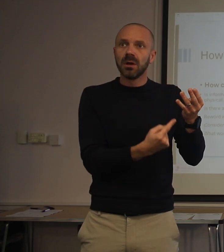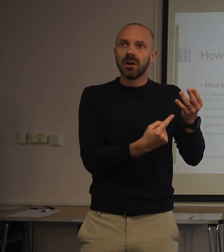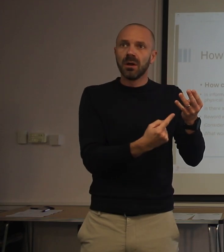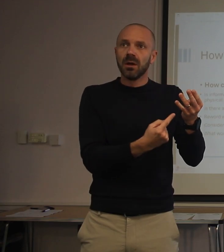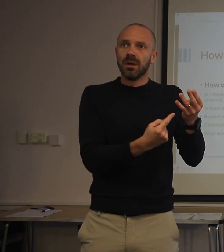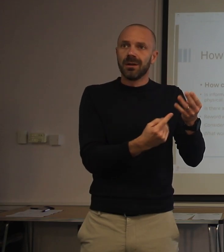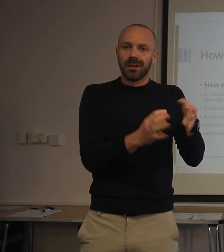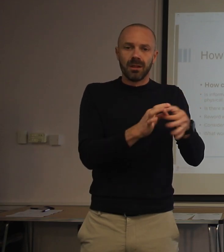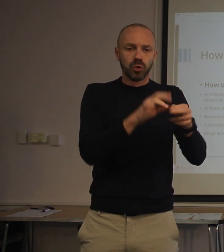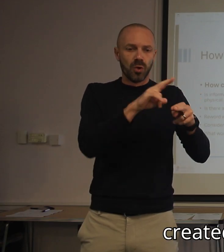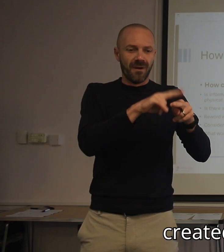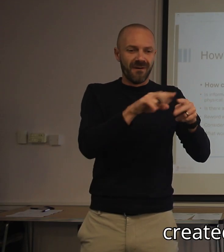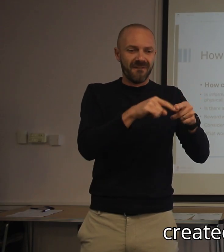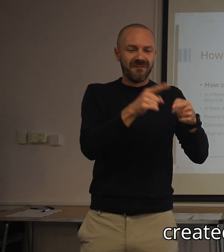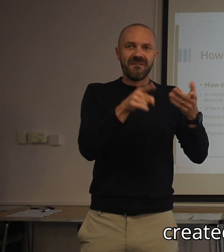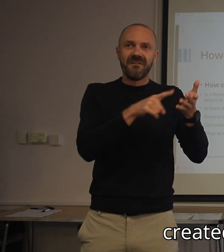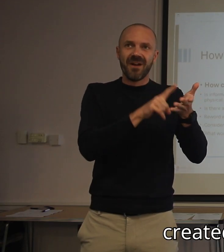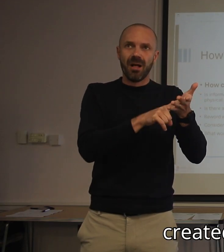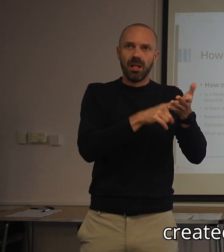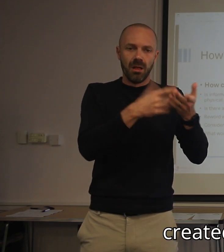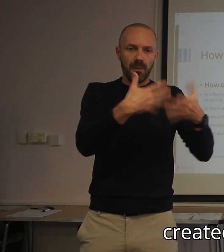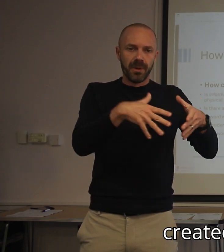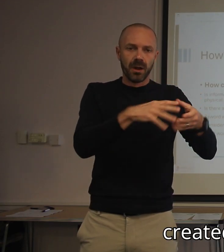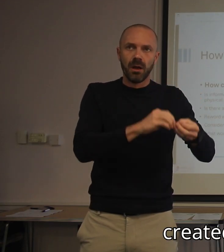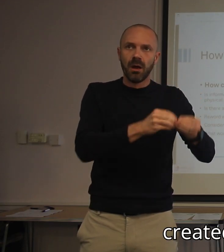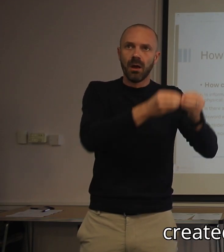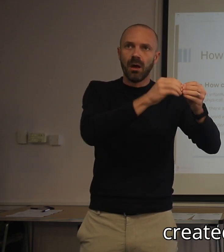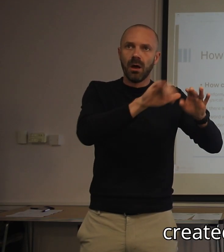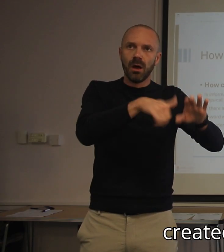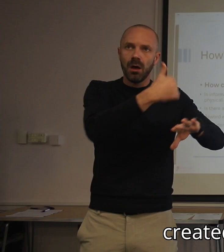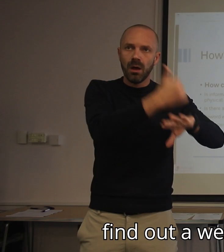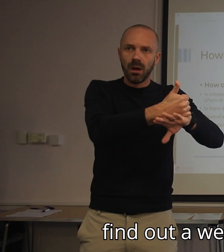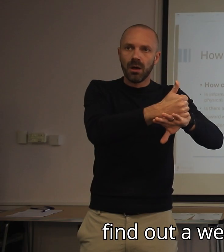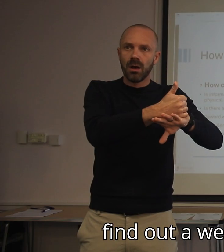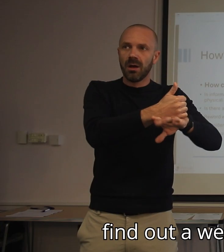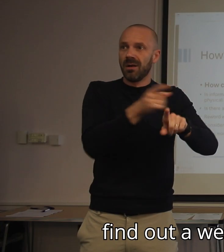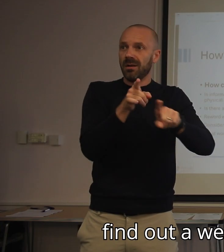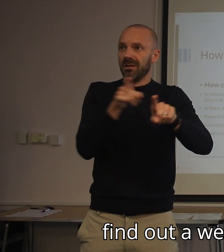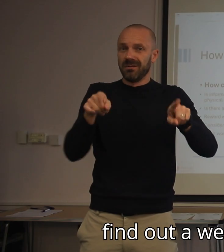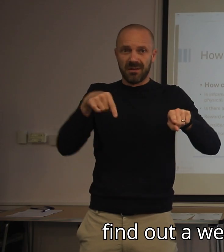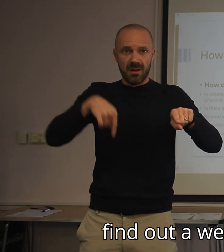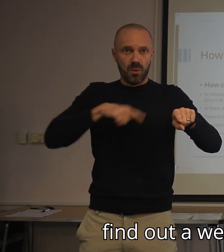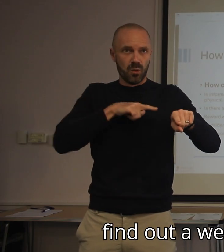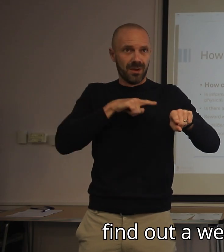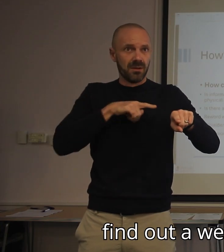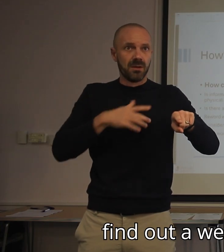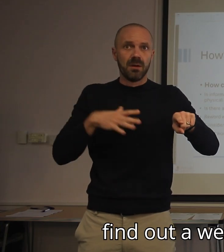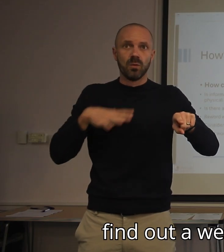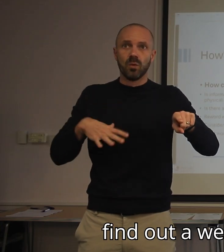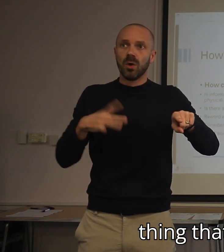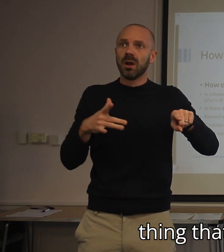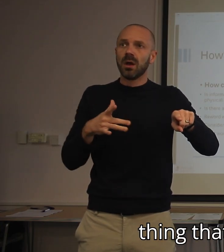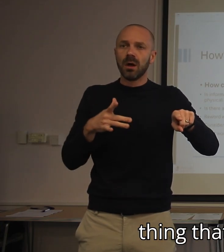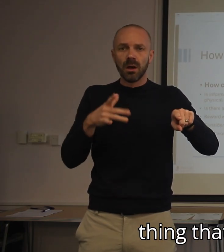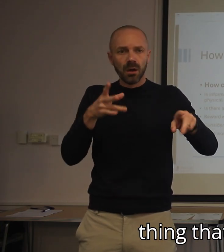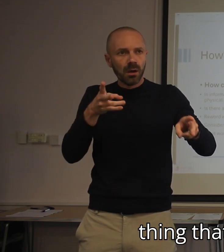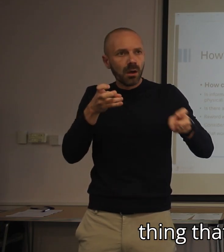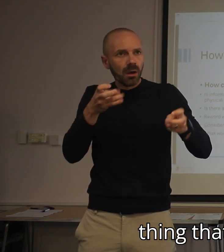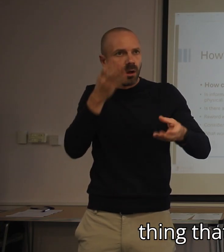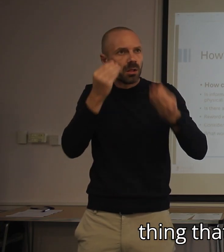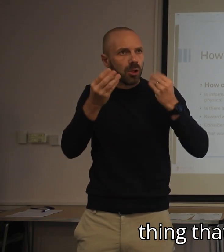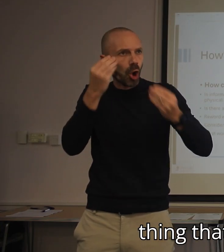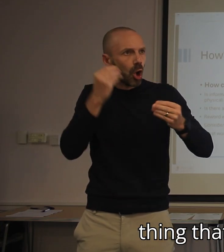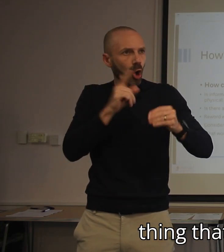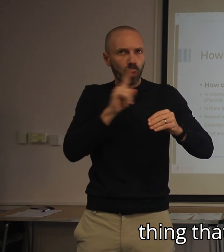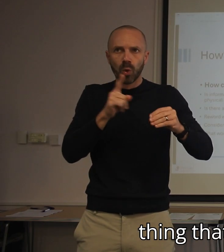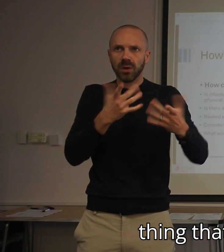Fell have created, and they're here to find out a wee bit more about the sort of thing that we're talking